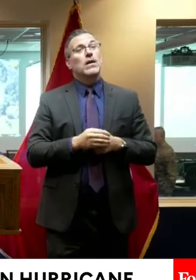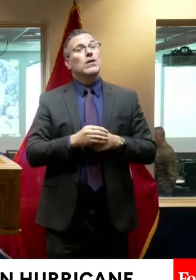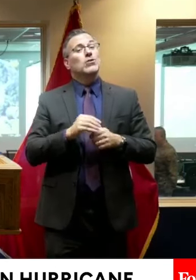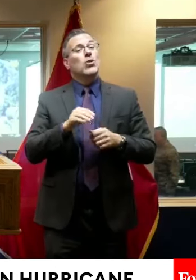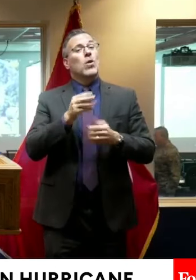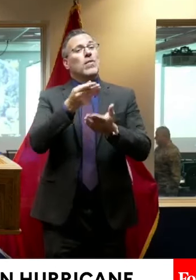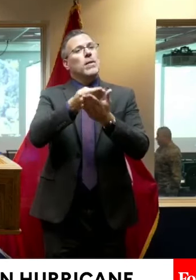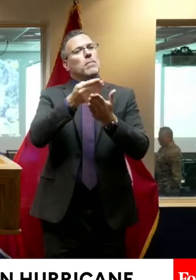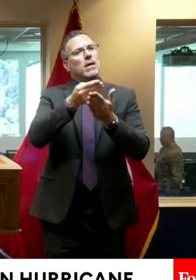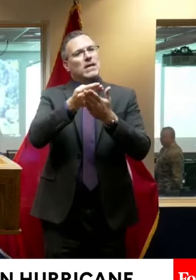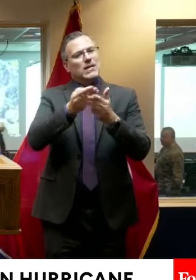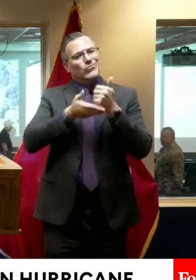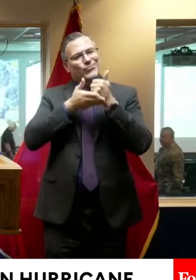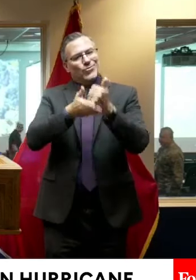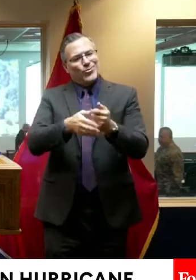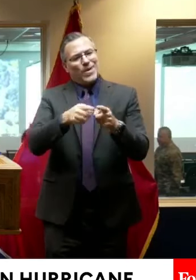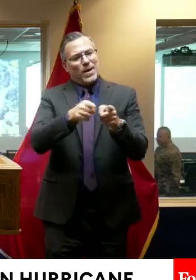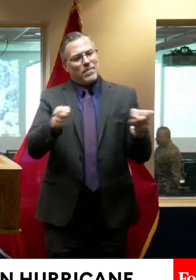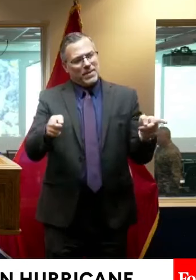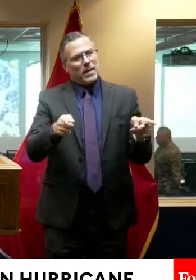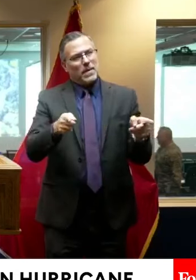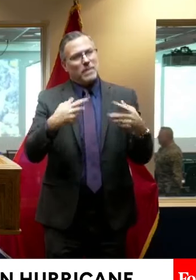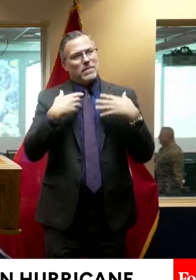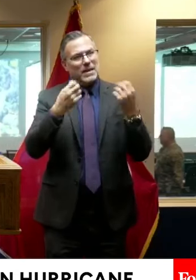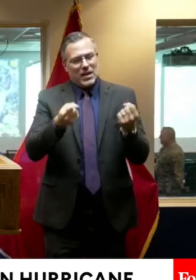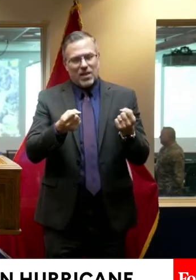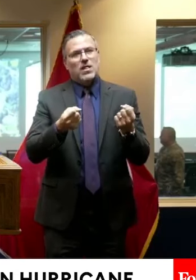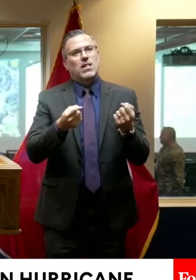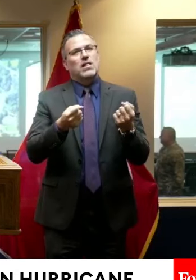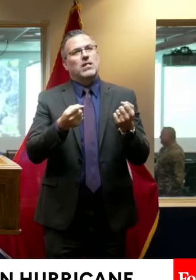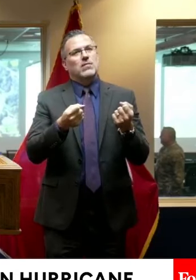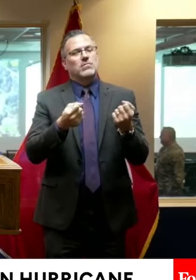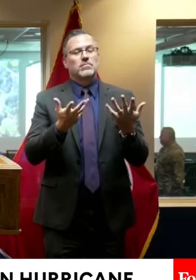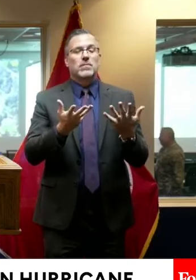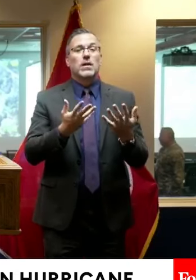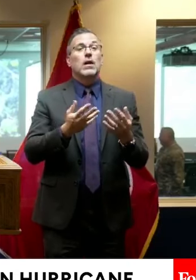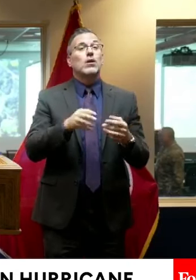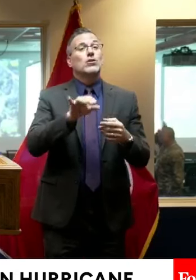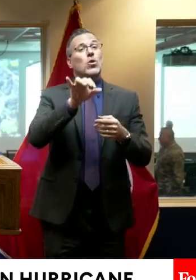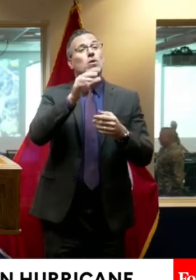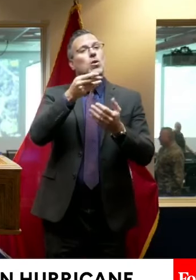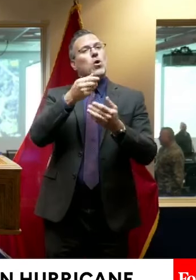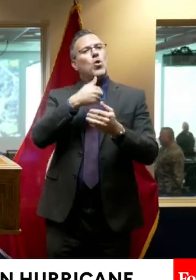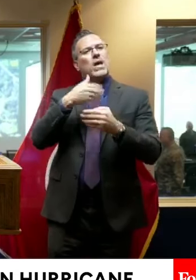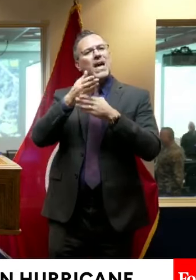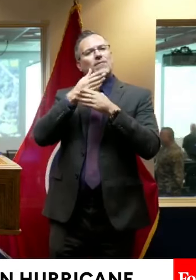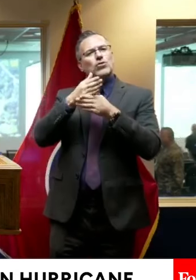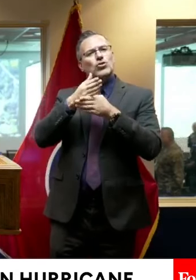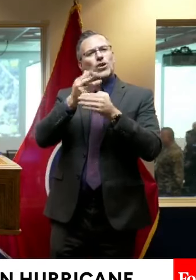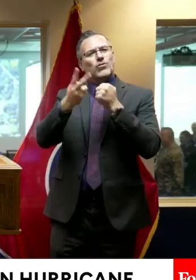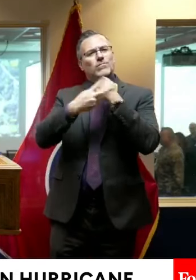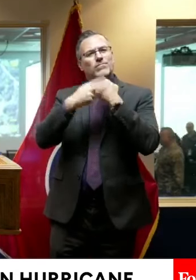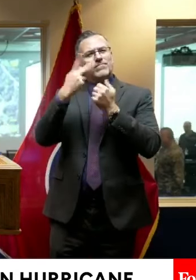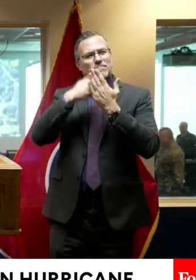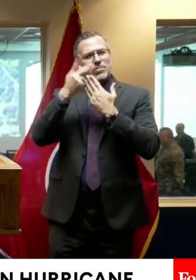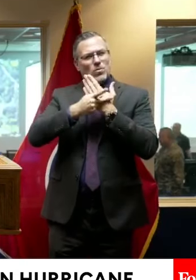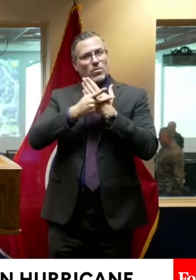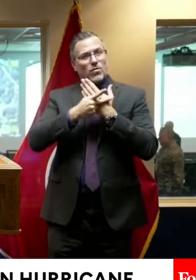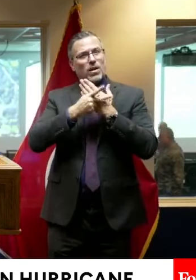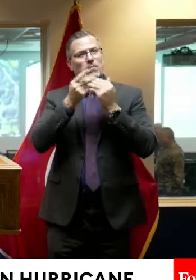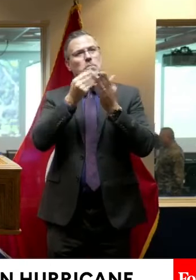here, and so we'll be using dollars actually from the shared savings program in